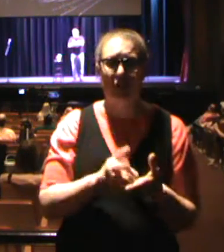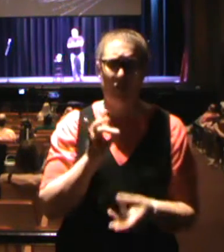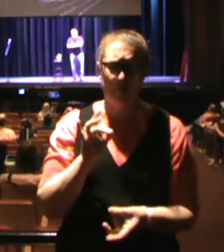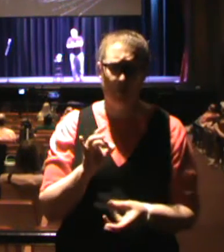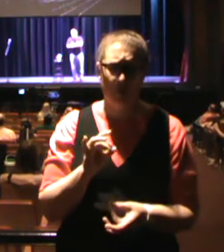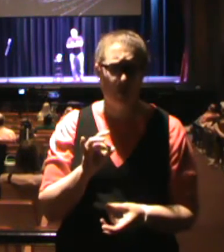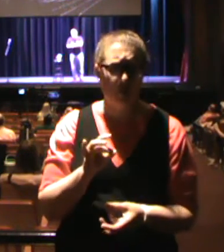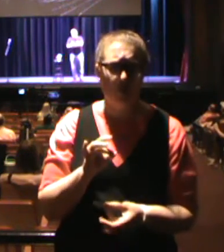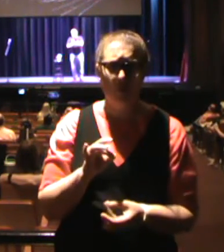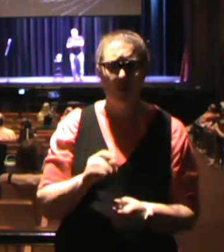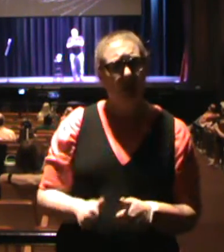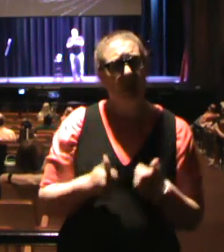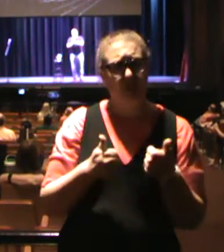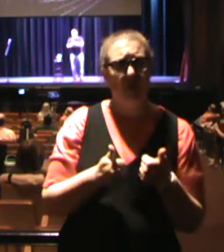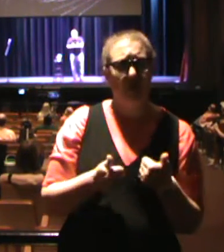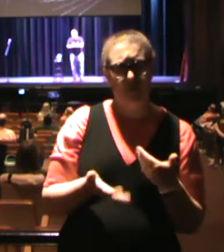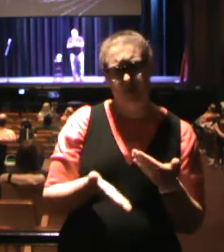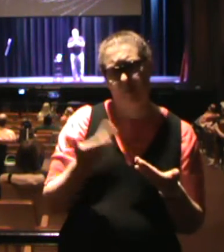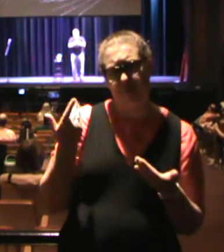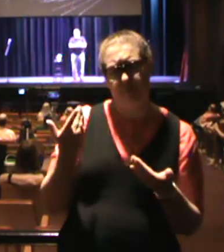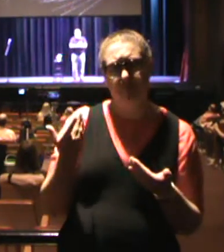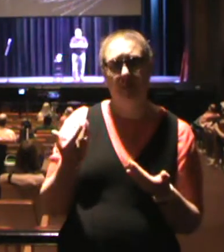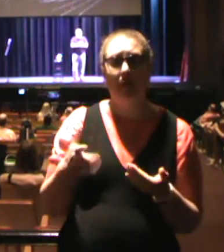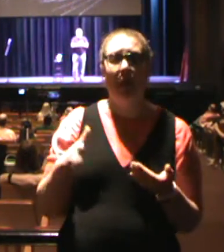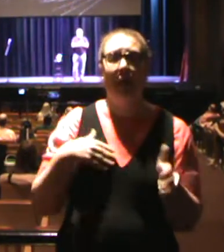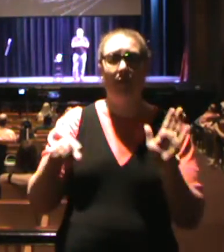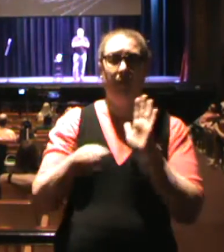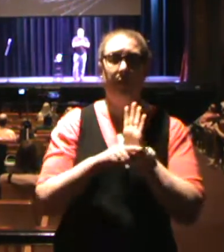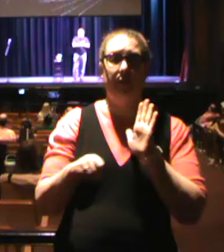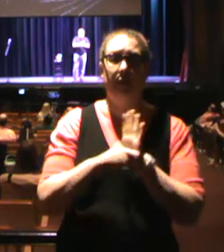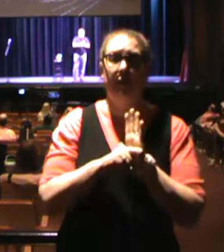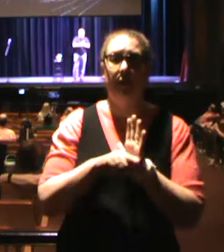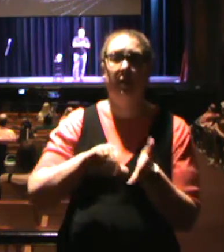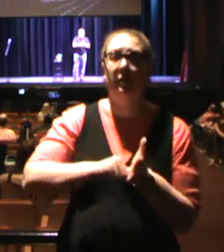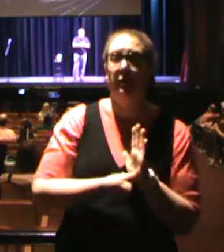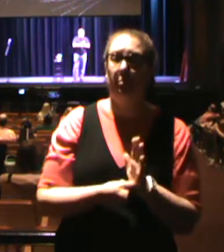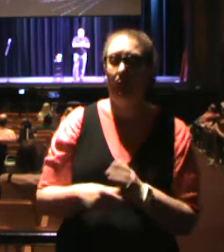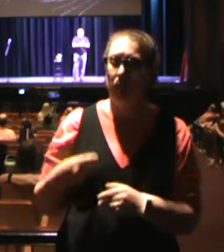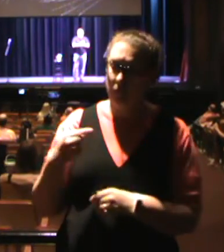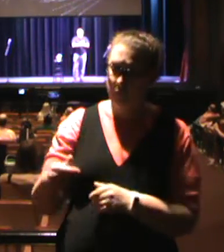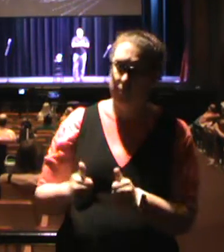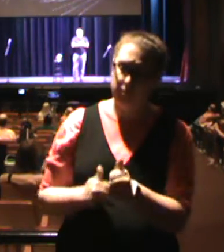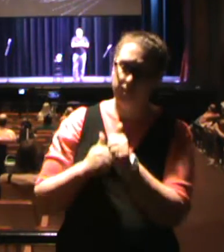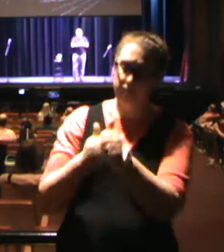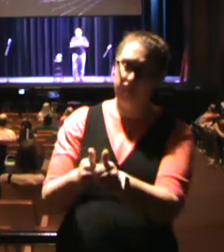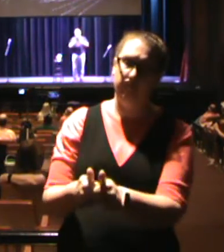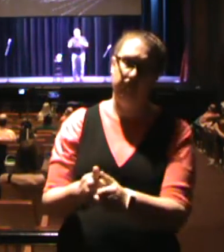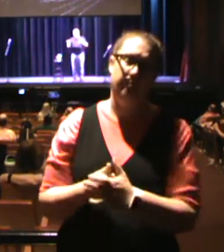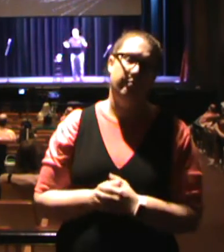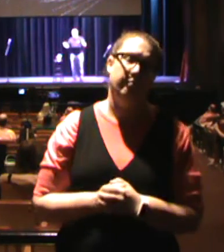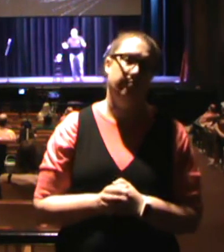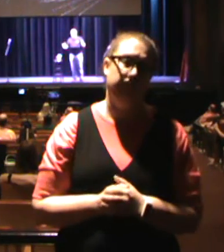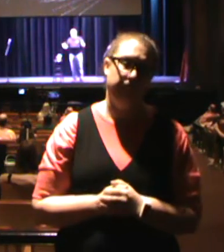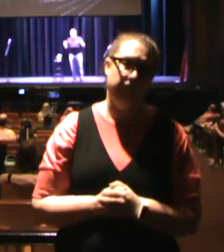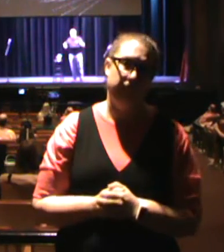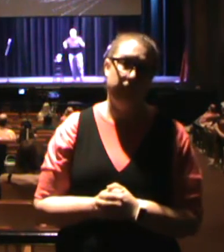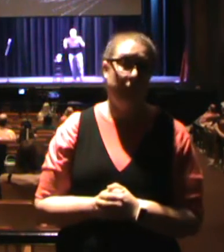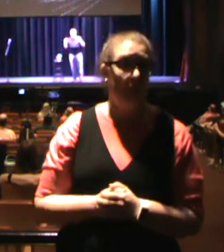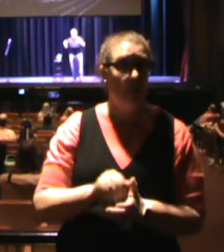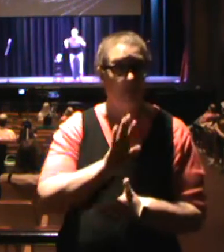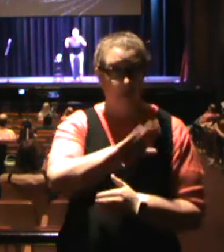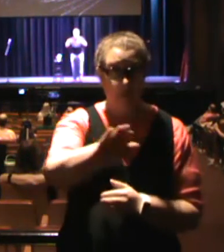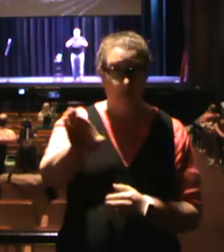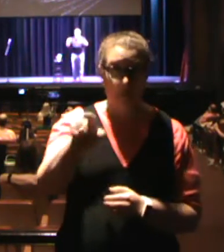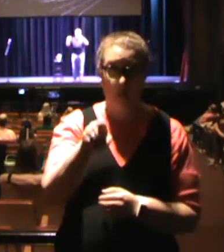walk lightly, it will have a negative impact on the generations that follow. So my question to you is,